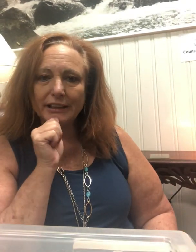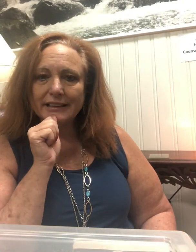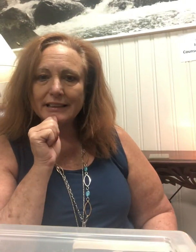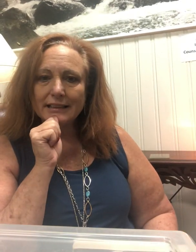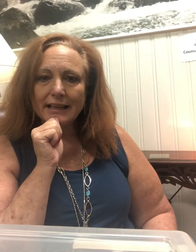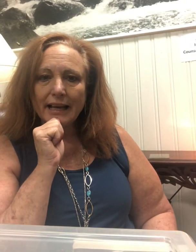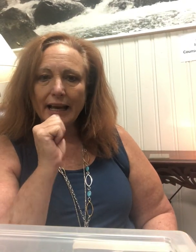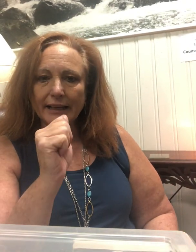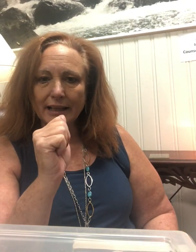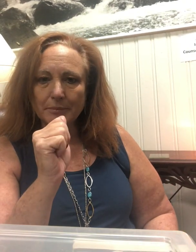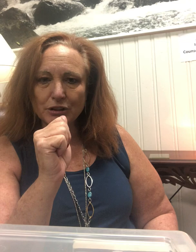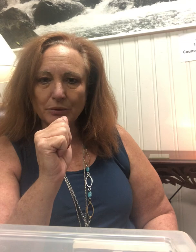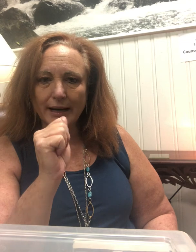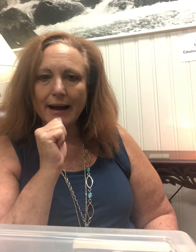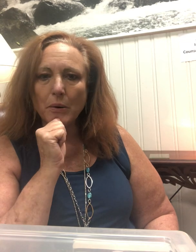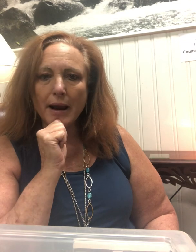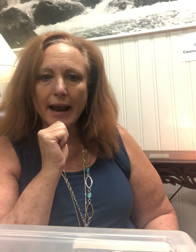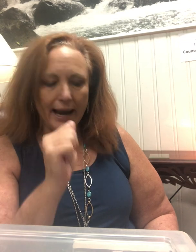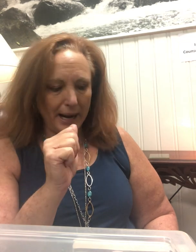chin and it comes straight out, am.